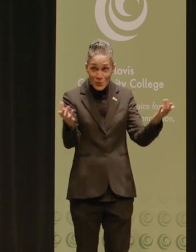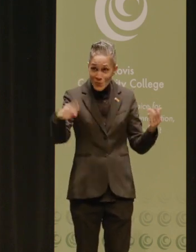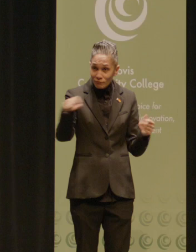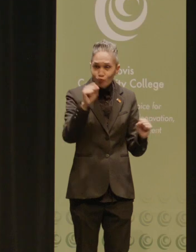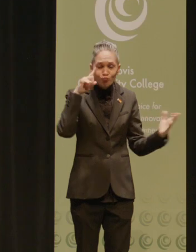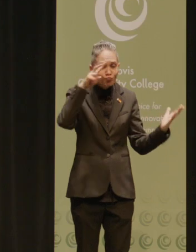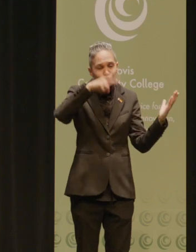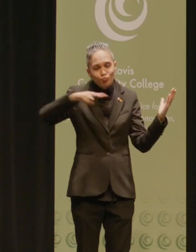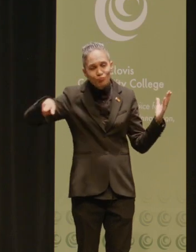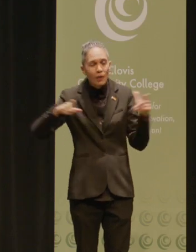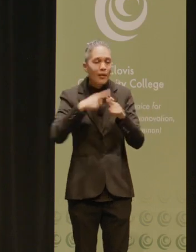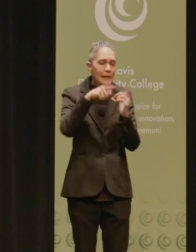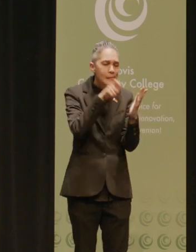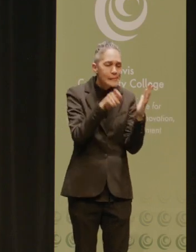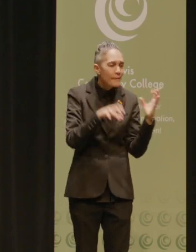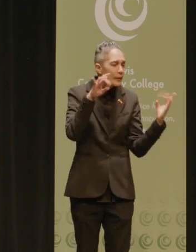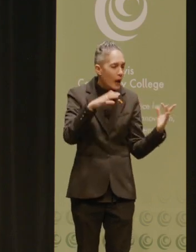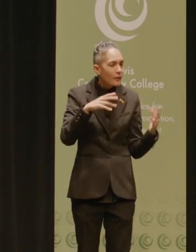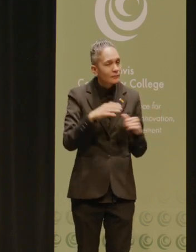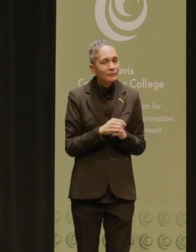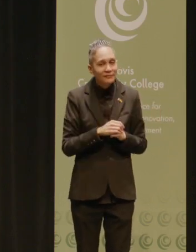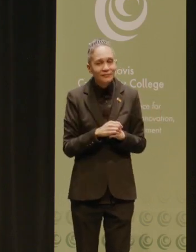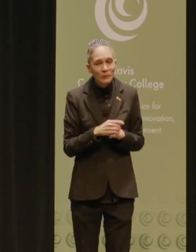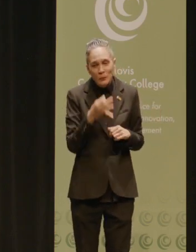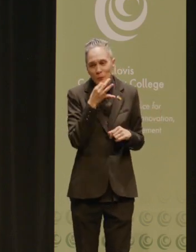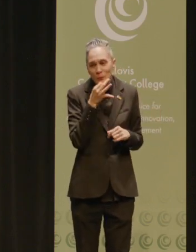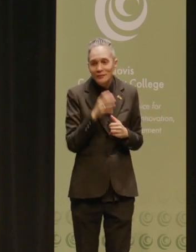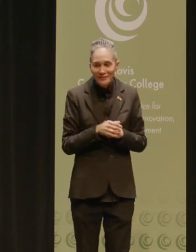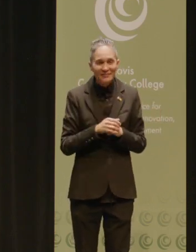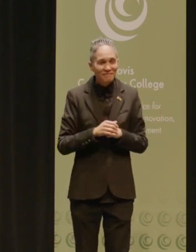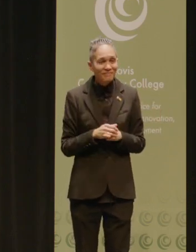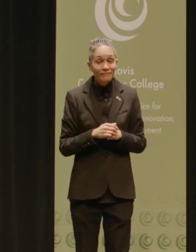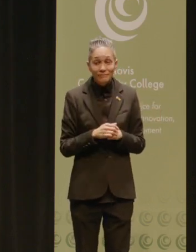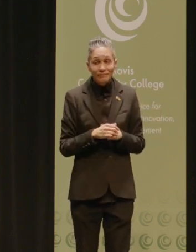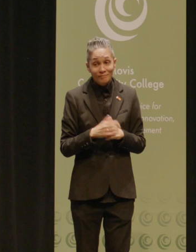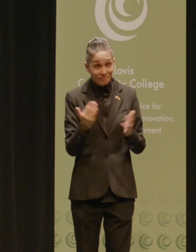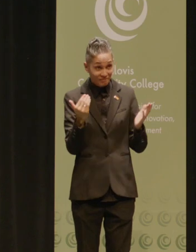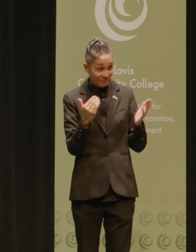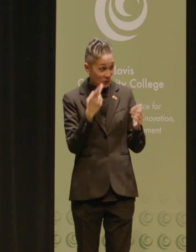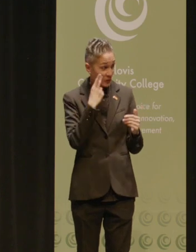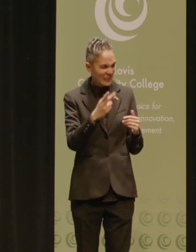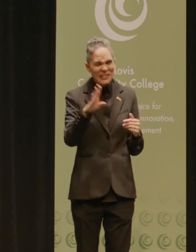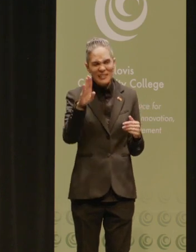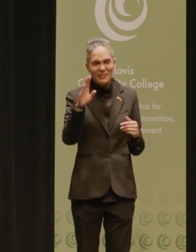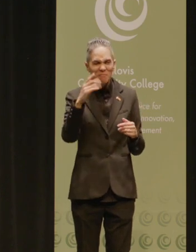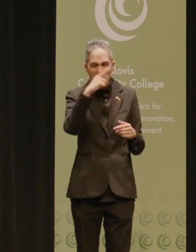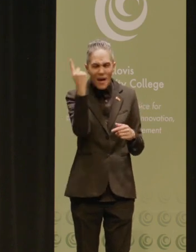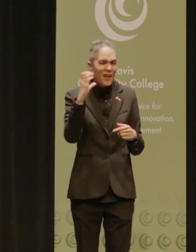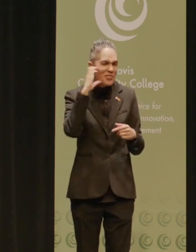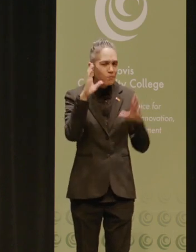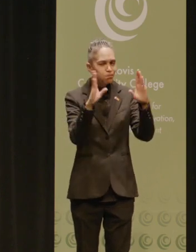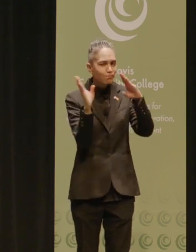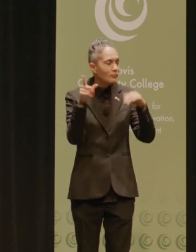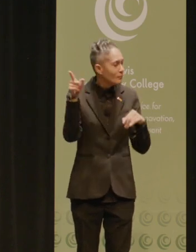have feedback on this final draft this coming few months. So as you can see, the bold sentence there, that first sentence